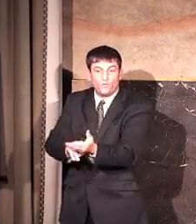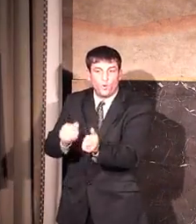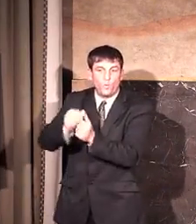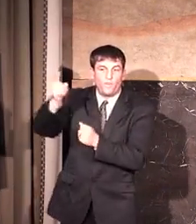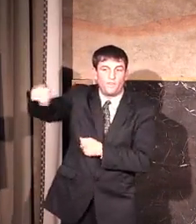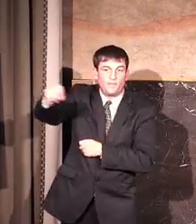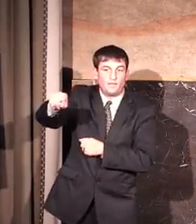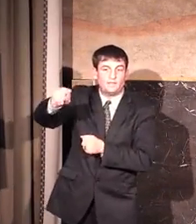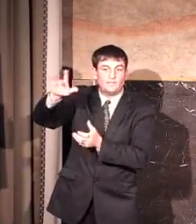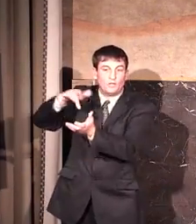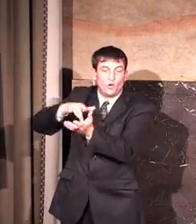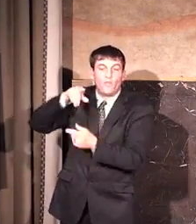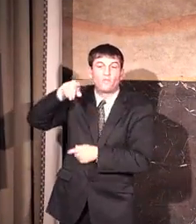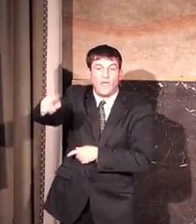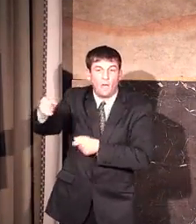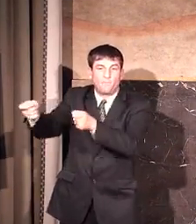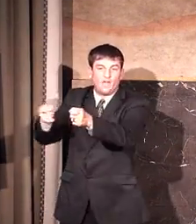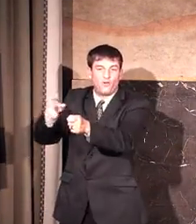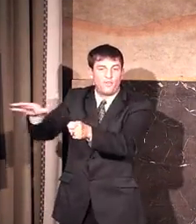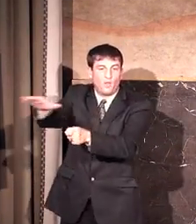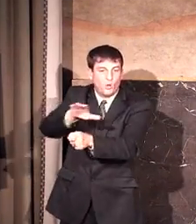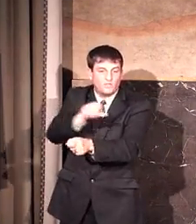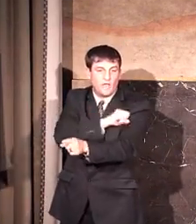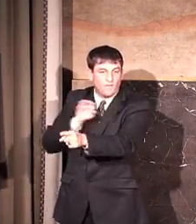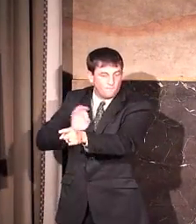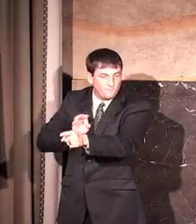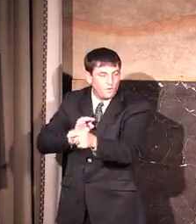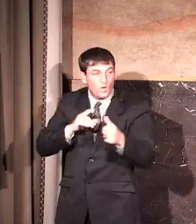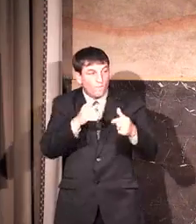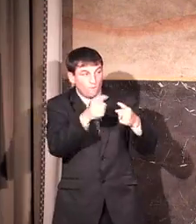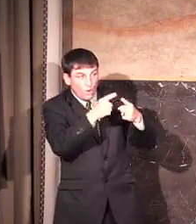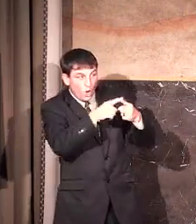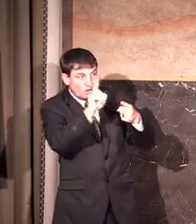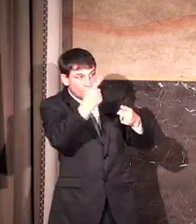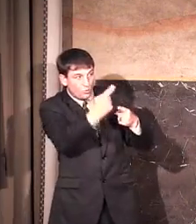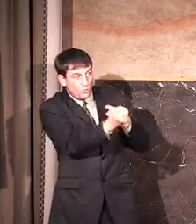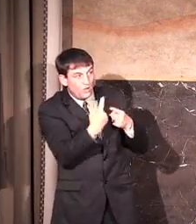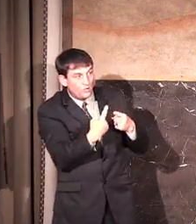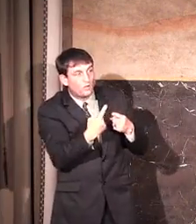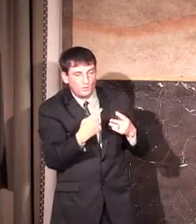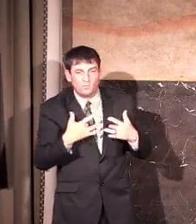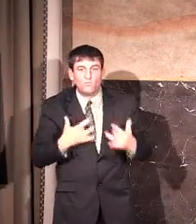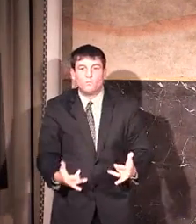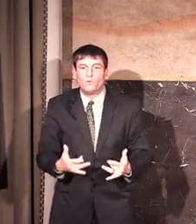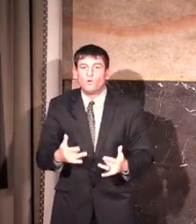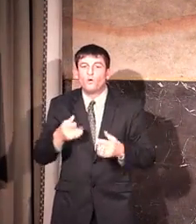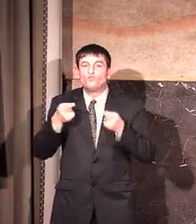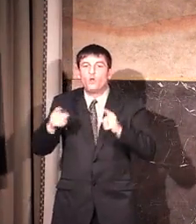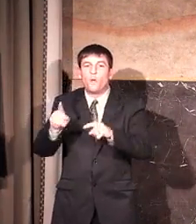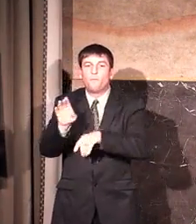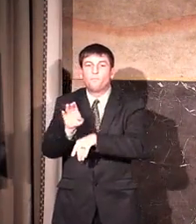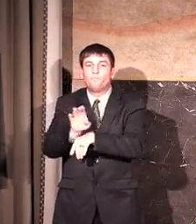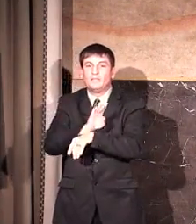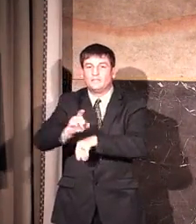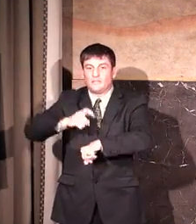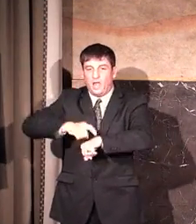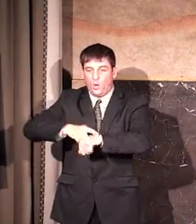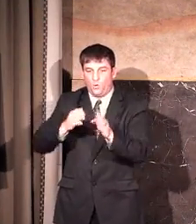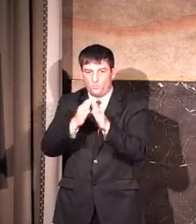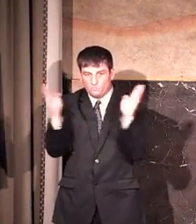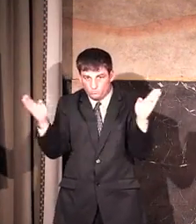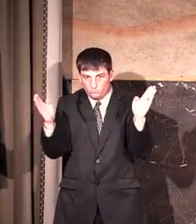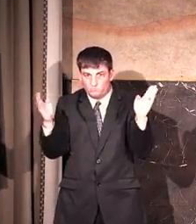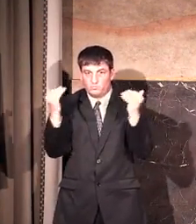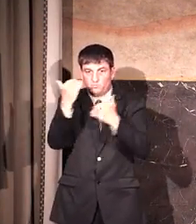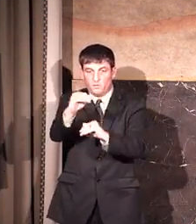be managing their staff. What I will say, though, for the first question is I think it's going to be largely during business hours. Don't expect us to be calling